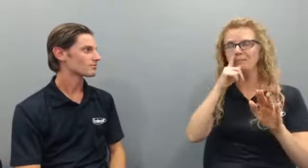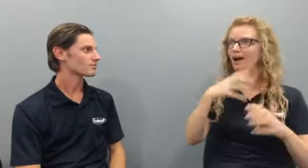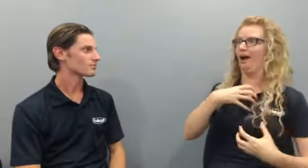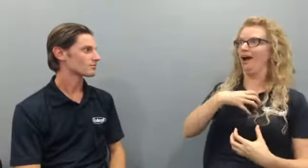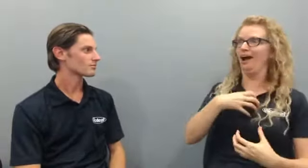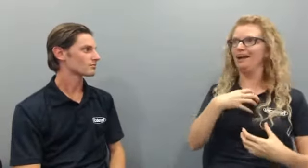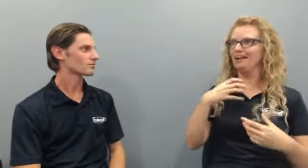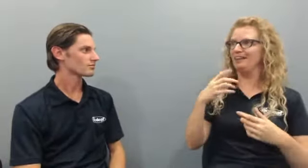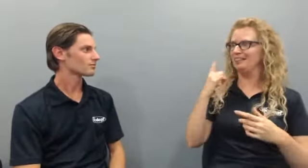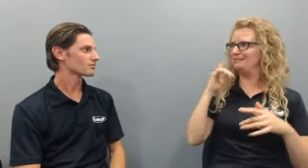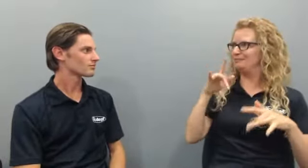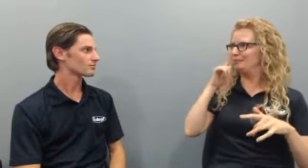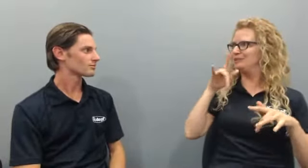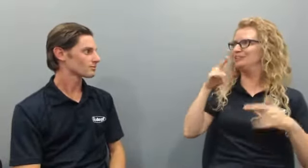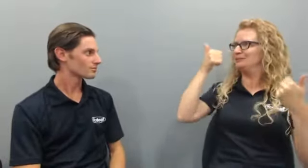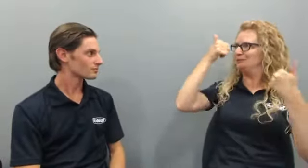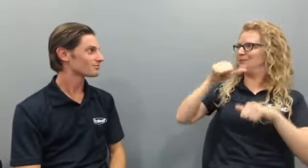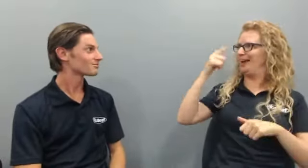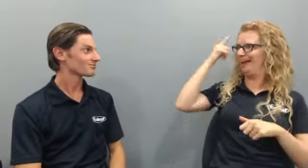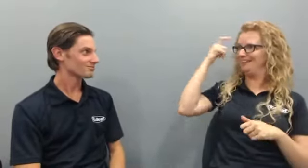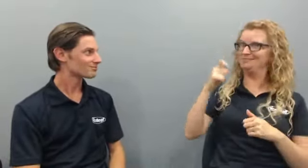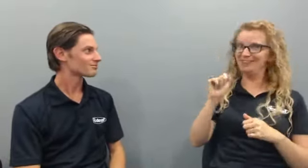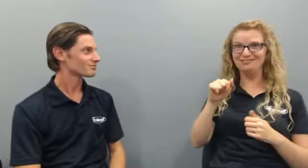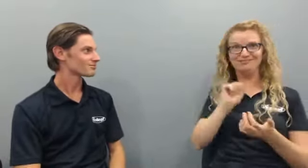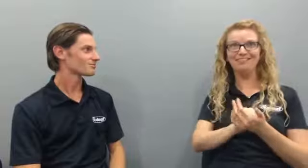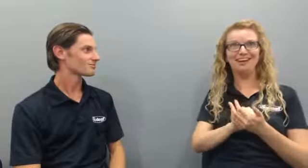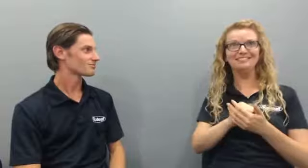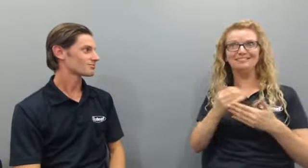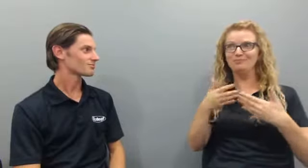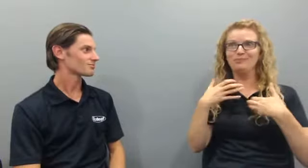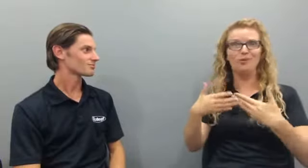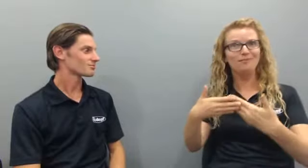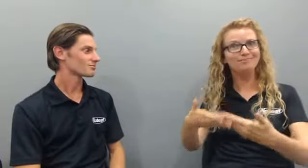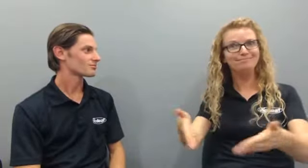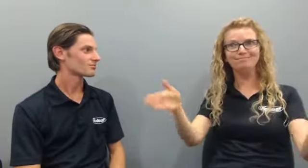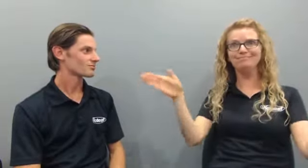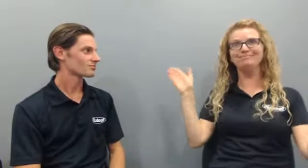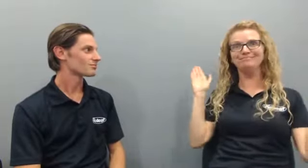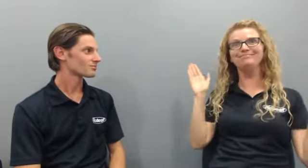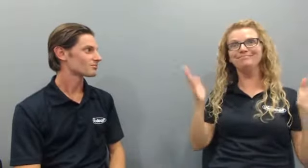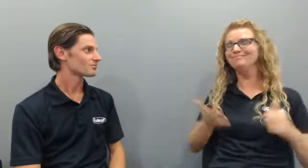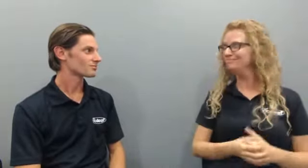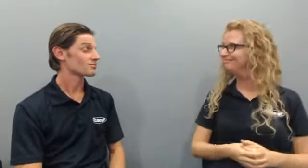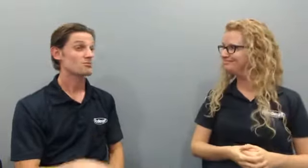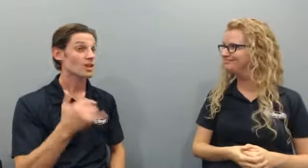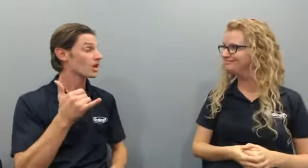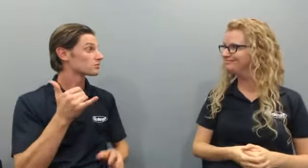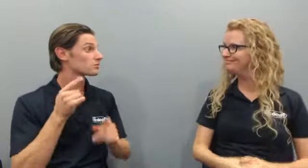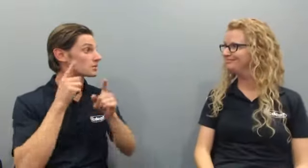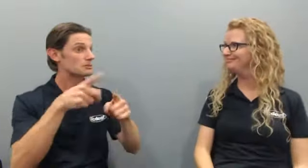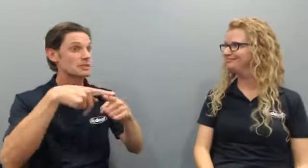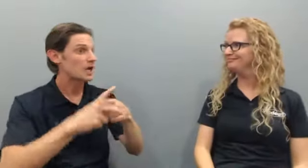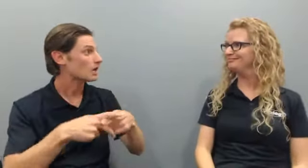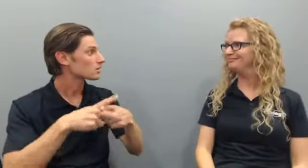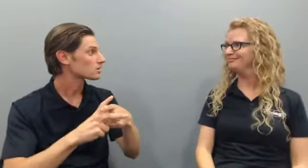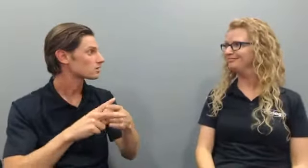holidays. I think people are quite taken aback by that, and they're not used to the idea of it. So the world is your oyster.